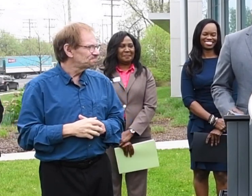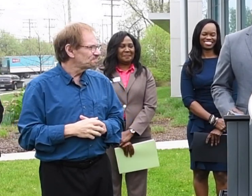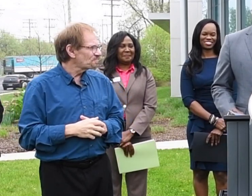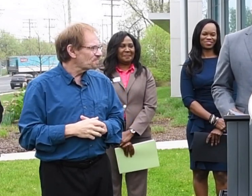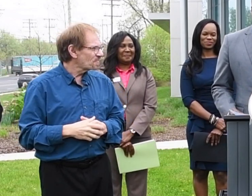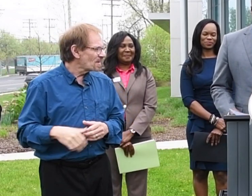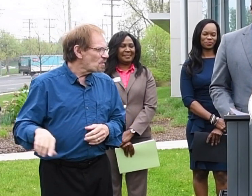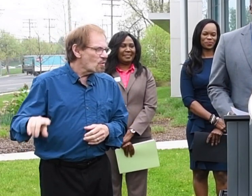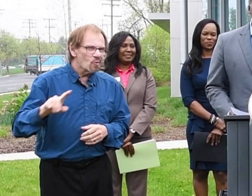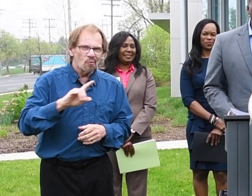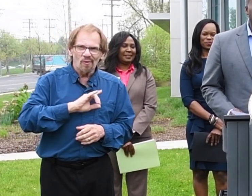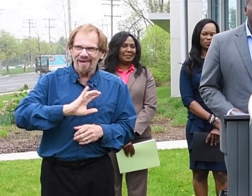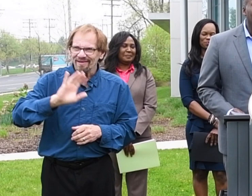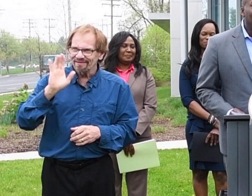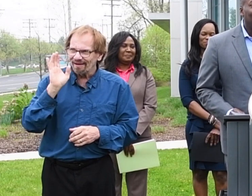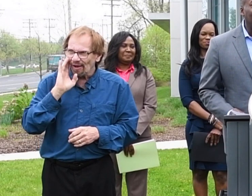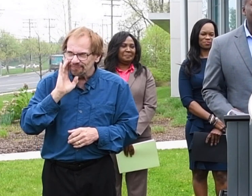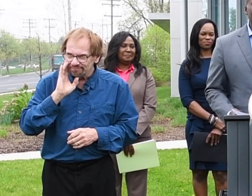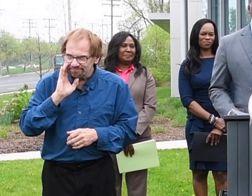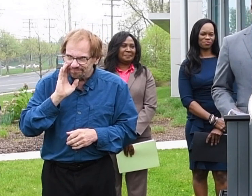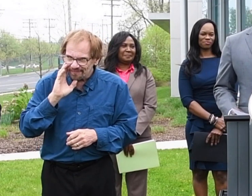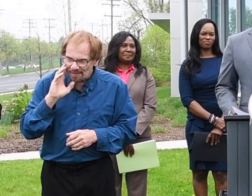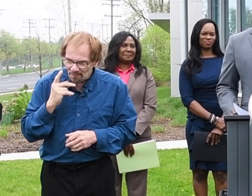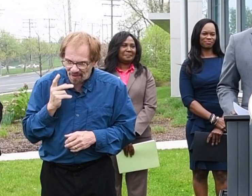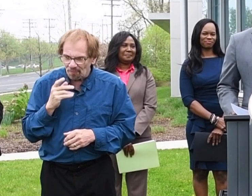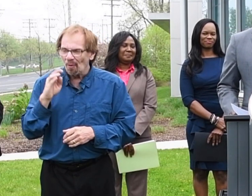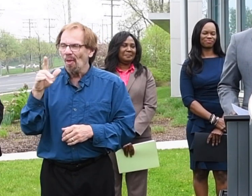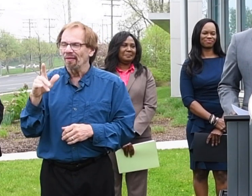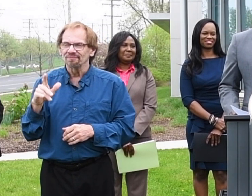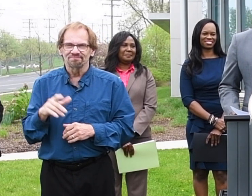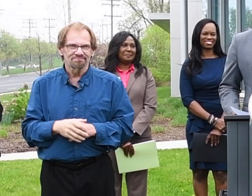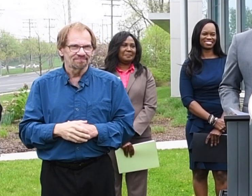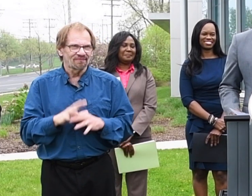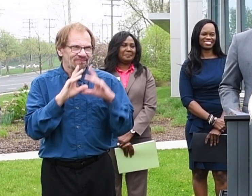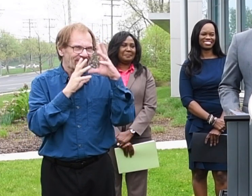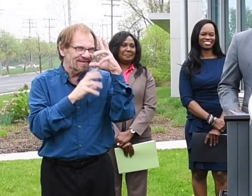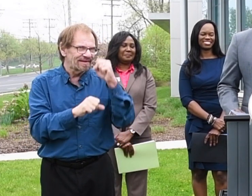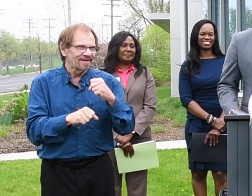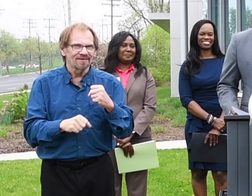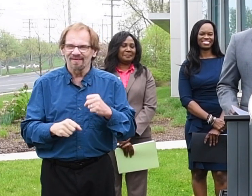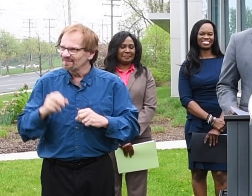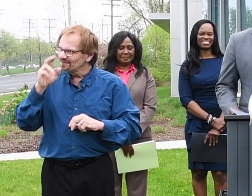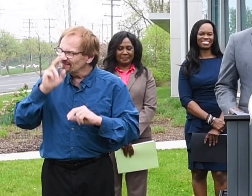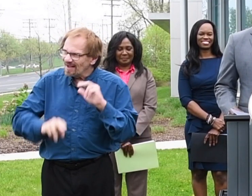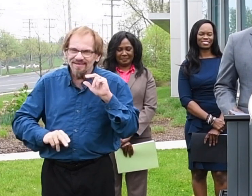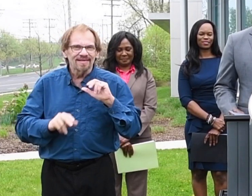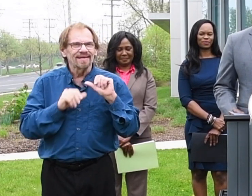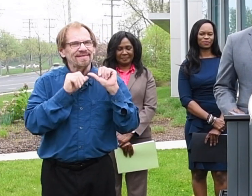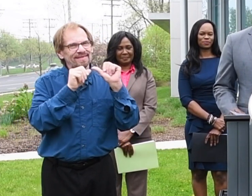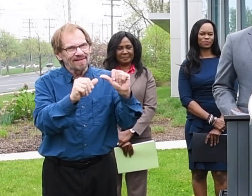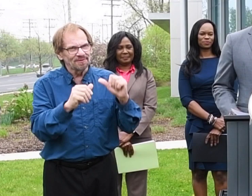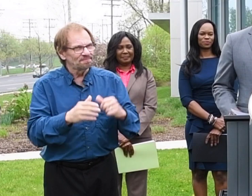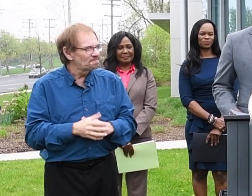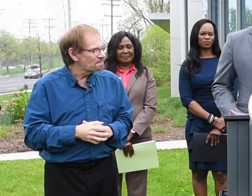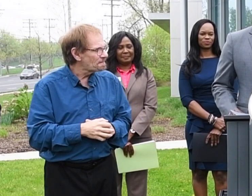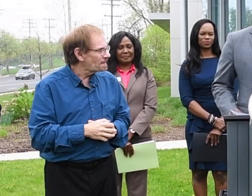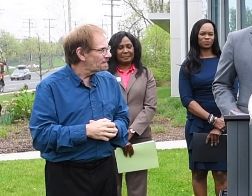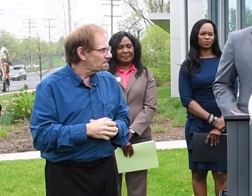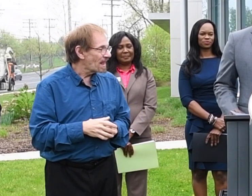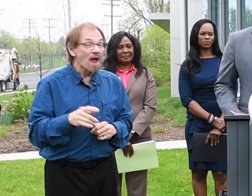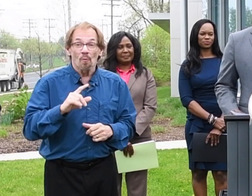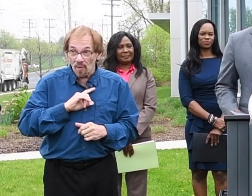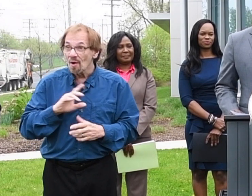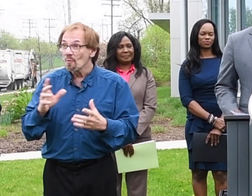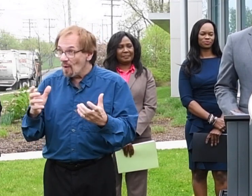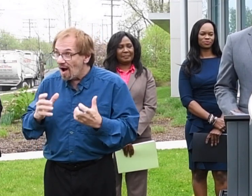We know that the pickleball fascination and fun is continuing, and we want to make sure that we have an opportunity